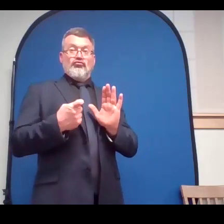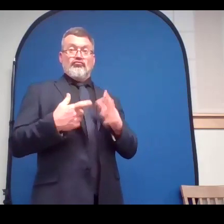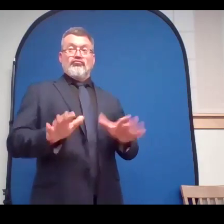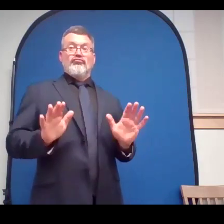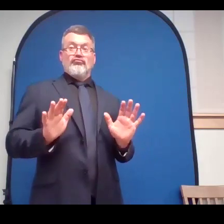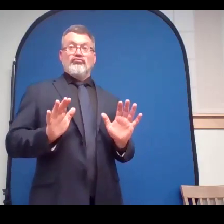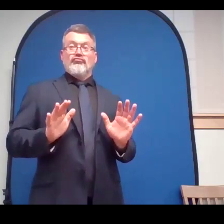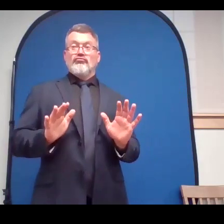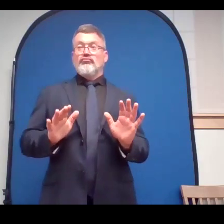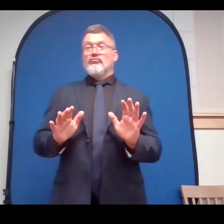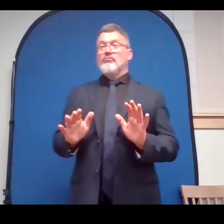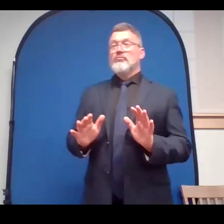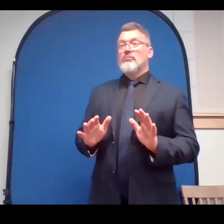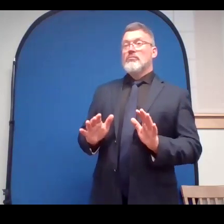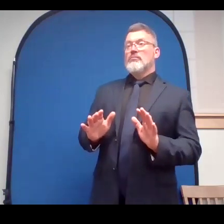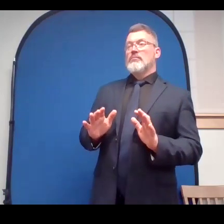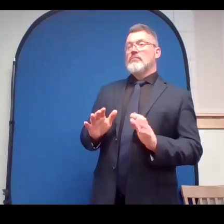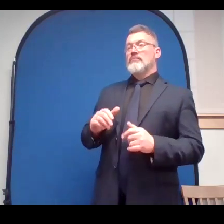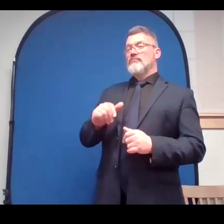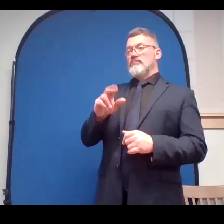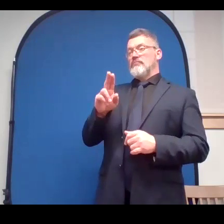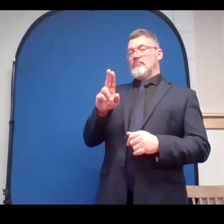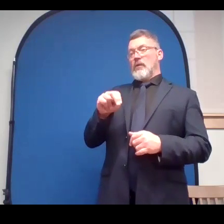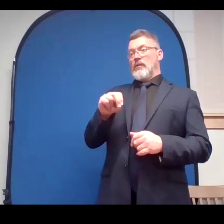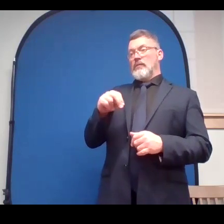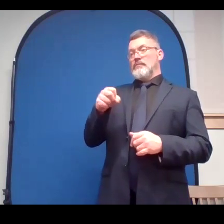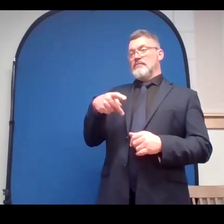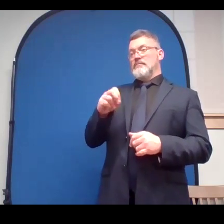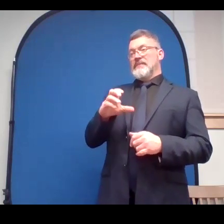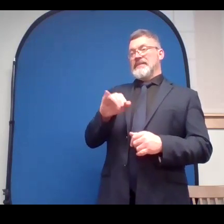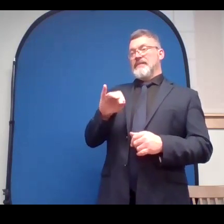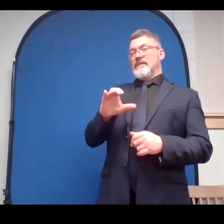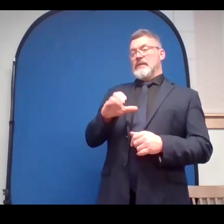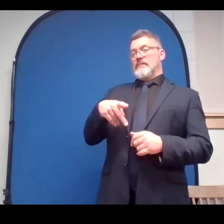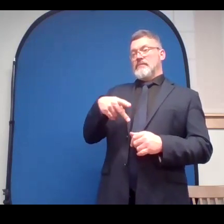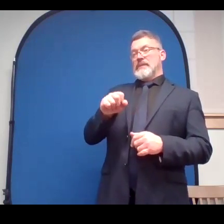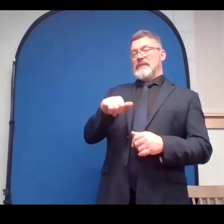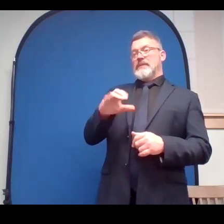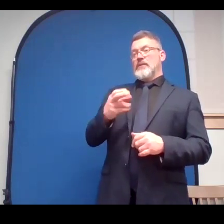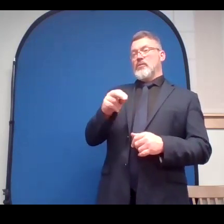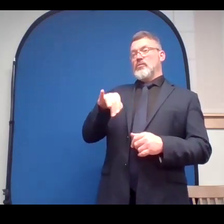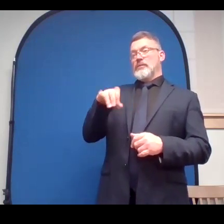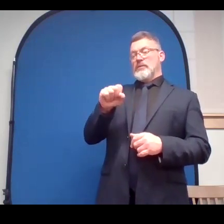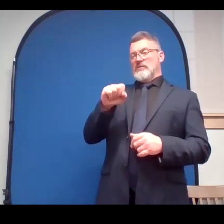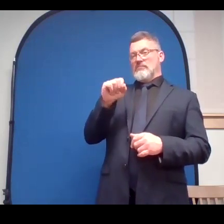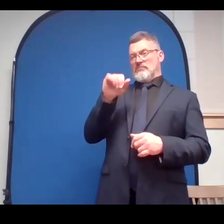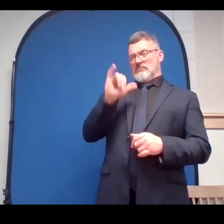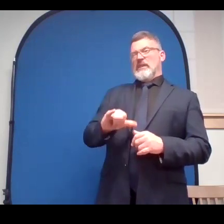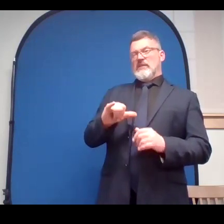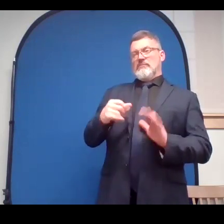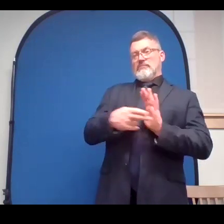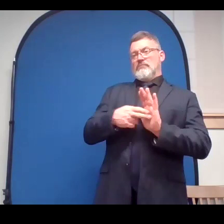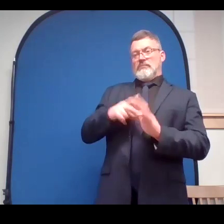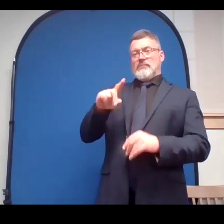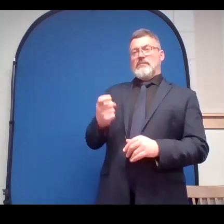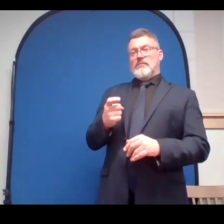sir. Unspecified psychosis, not due to a substance or physiological condition, right? Sir. So you knew